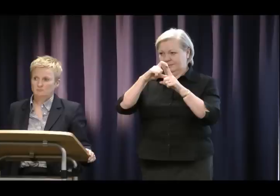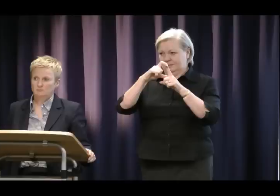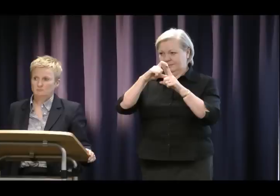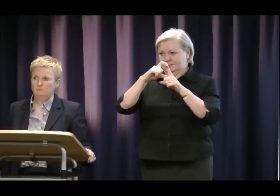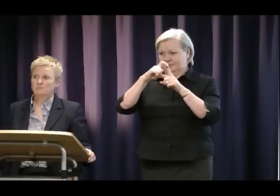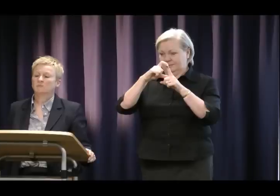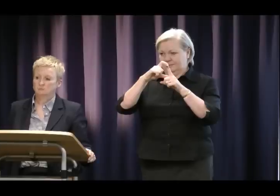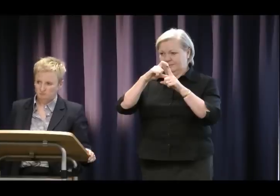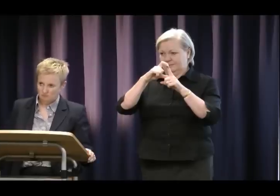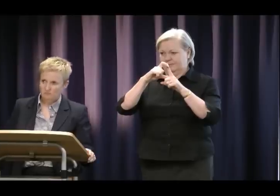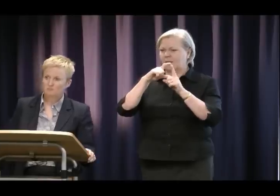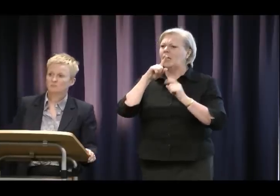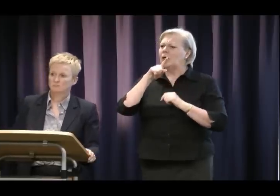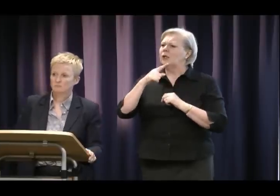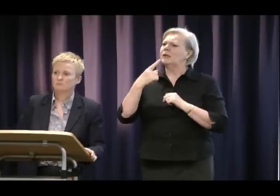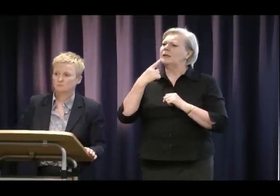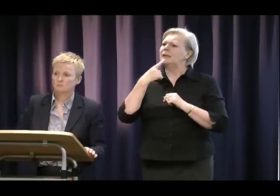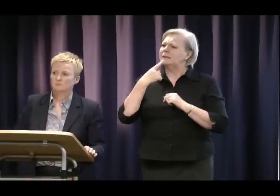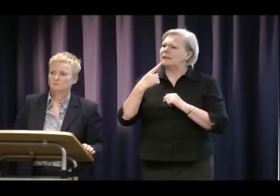My name's Zed.